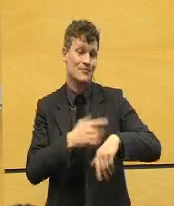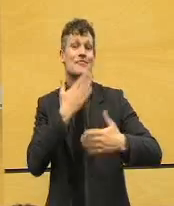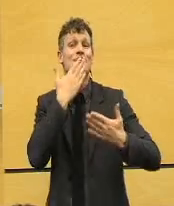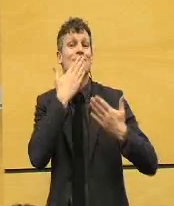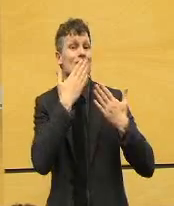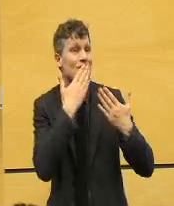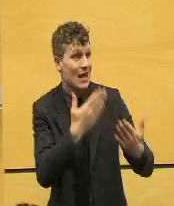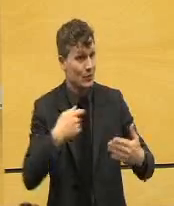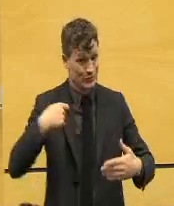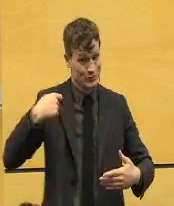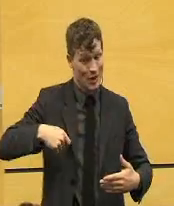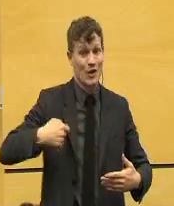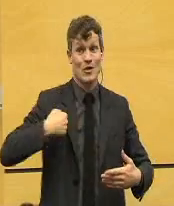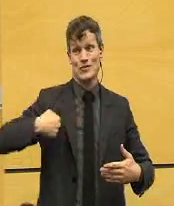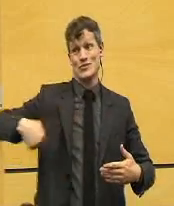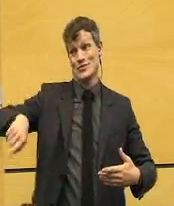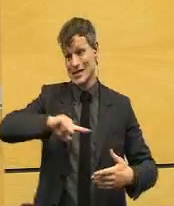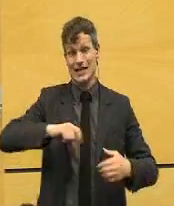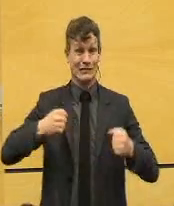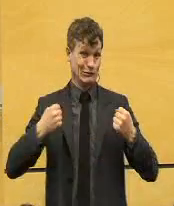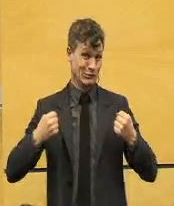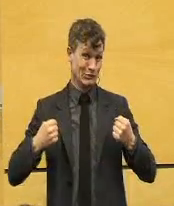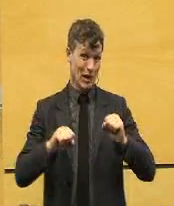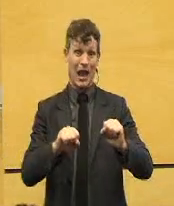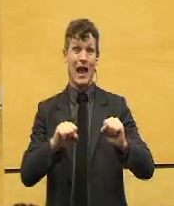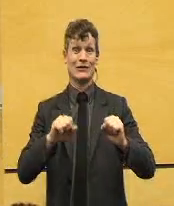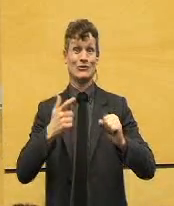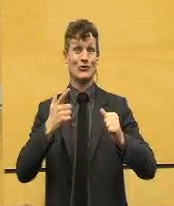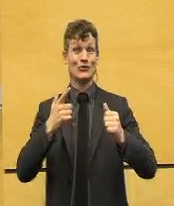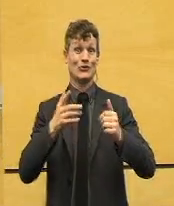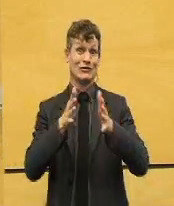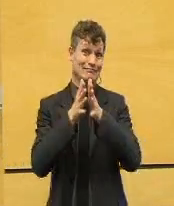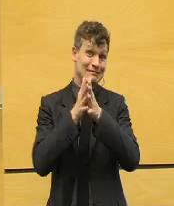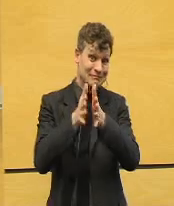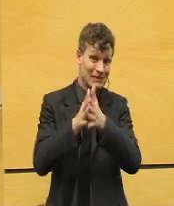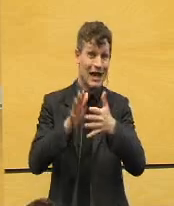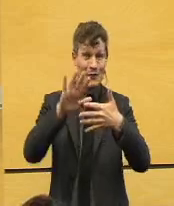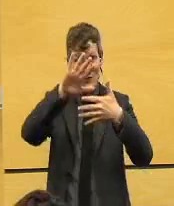think my delegation has tried our best to provide answer to all of